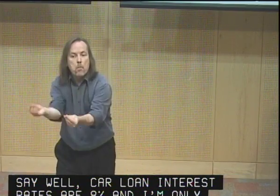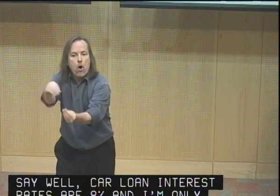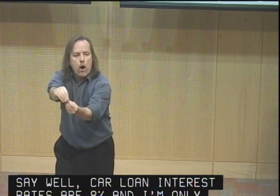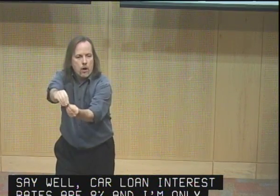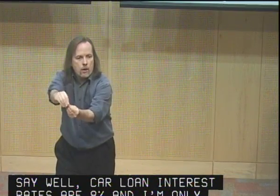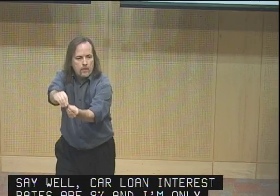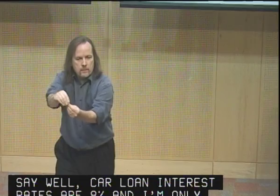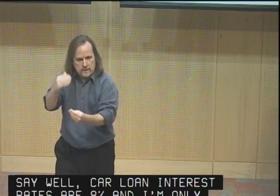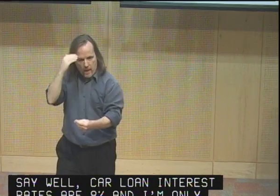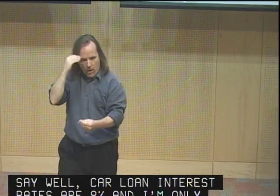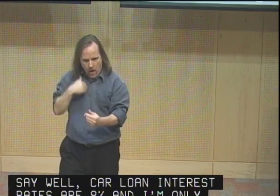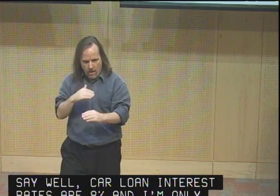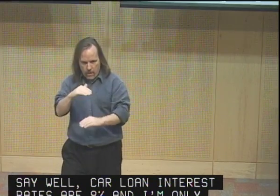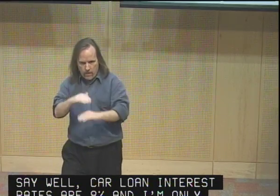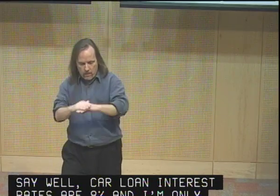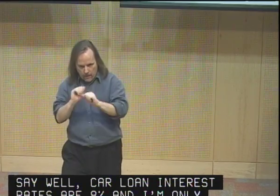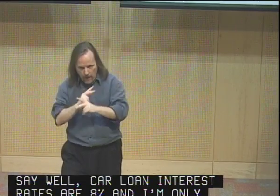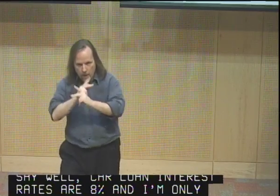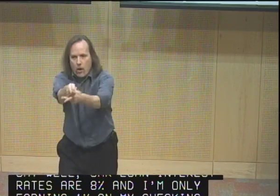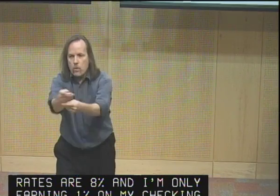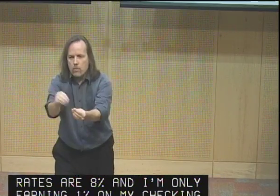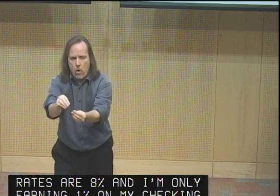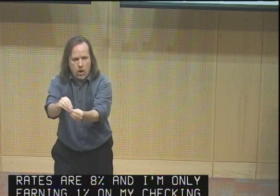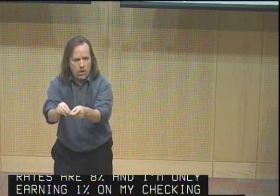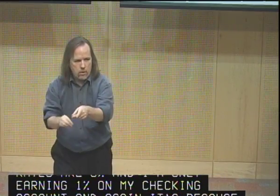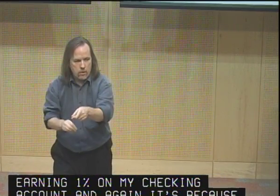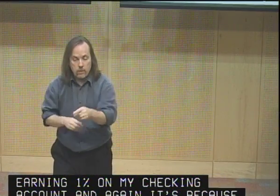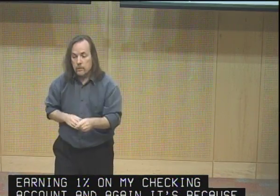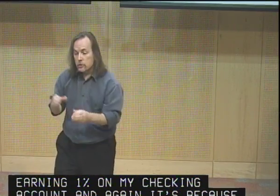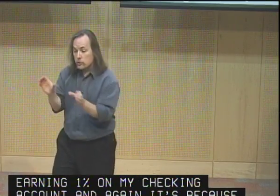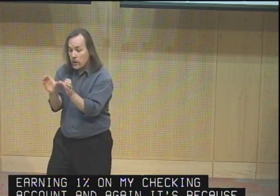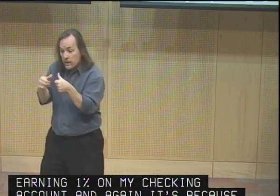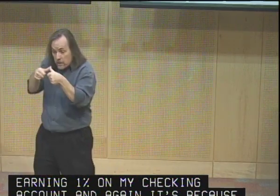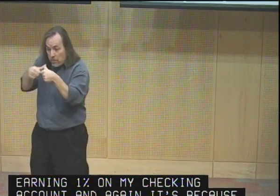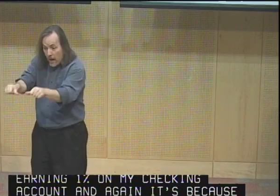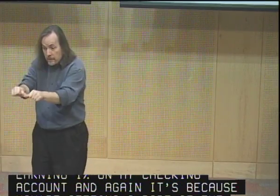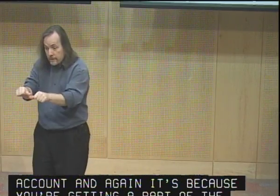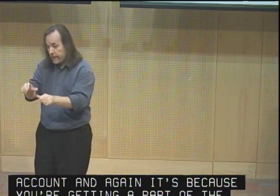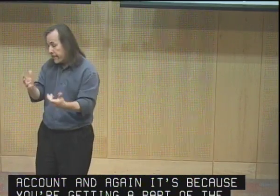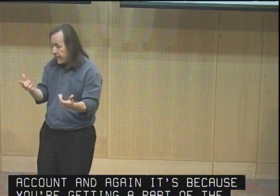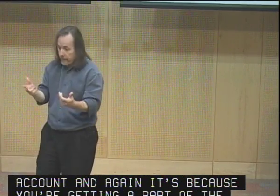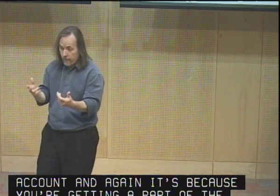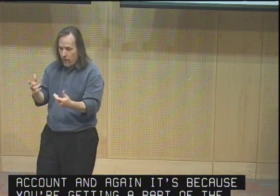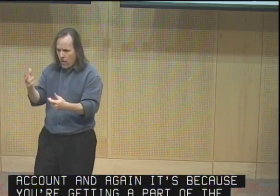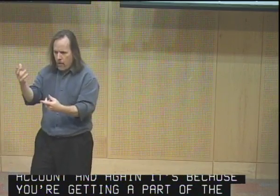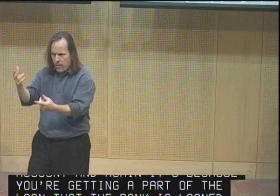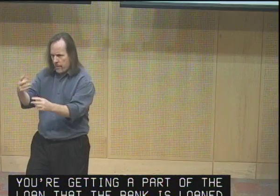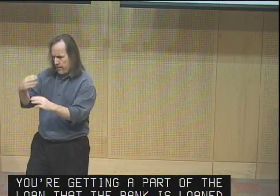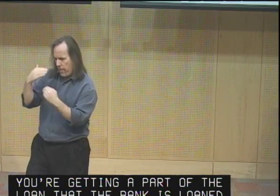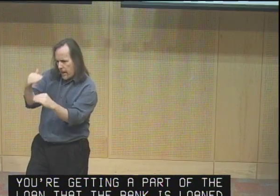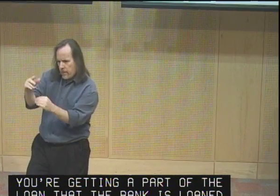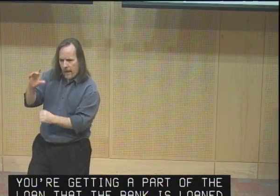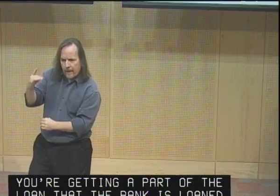the bank is loaned out to another person. And savings accounts work the same way. They have,